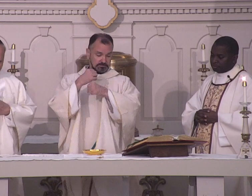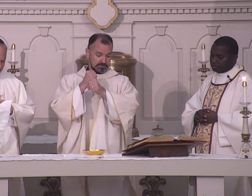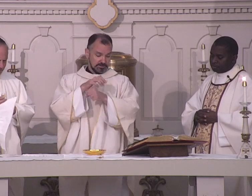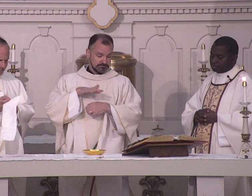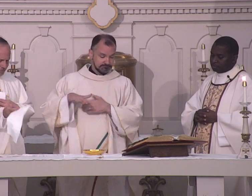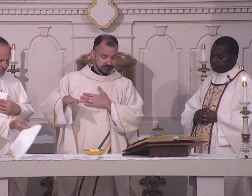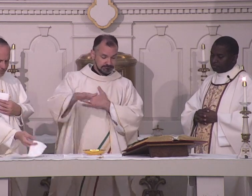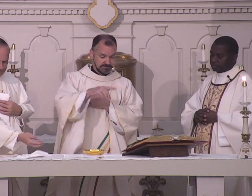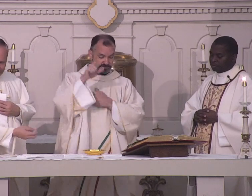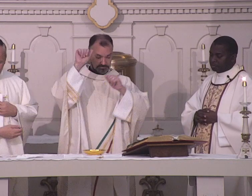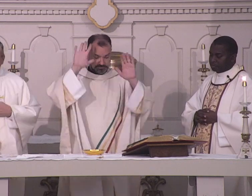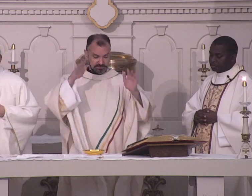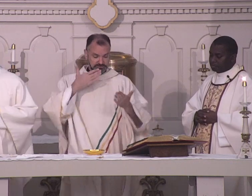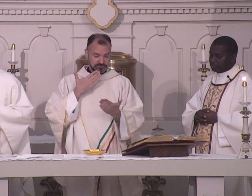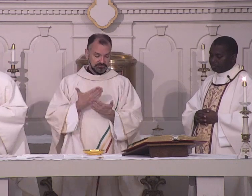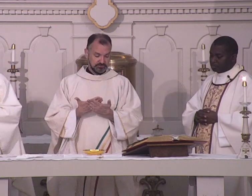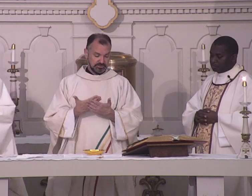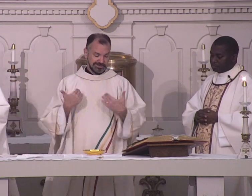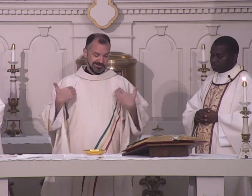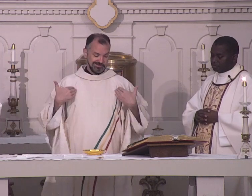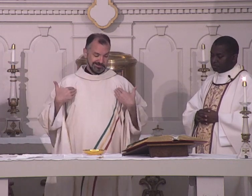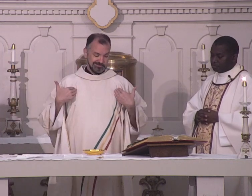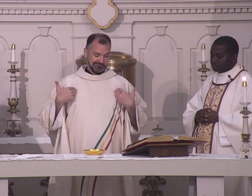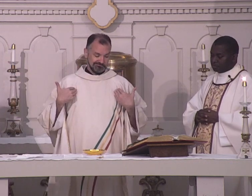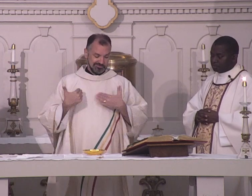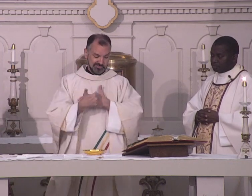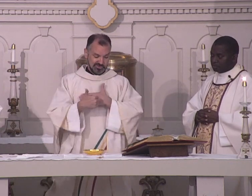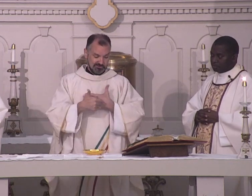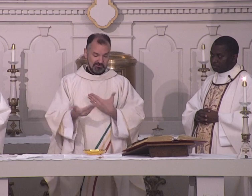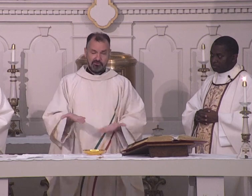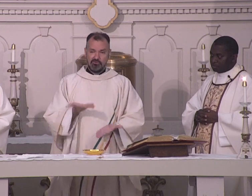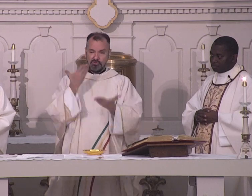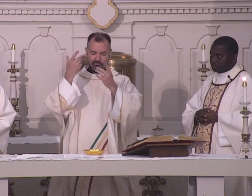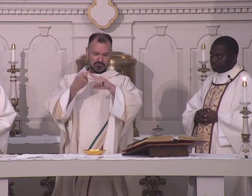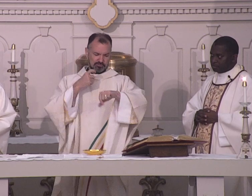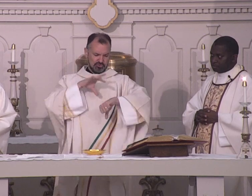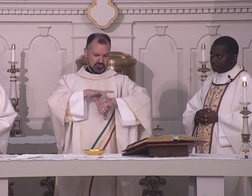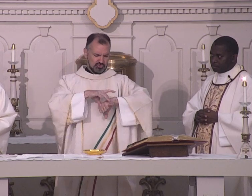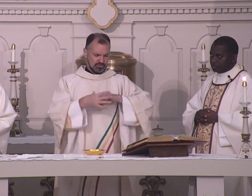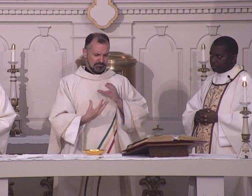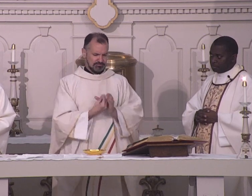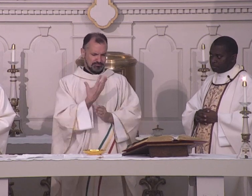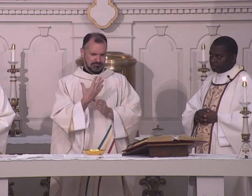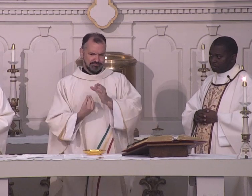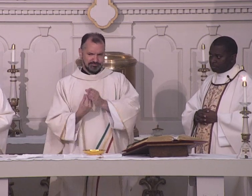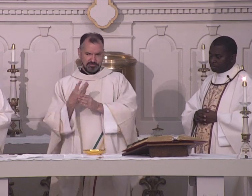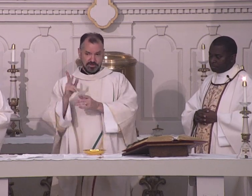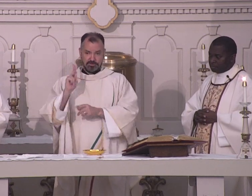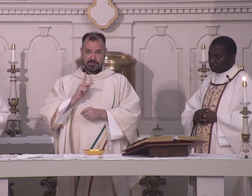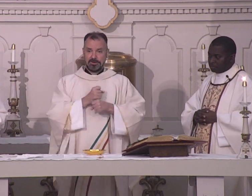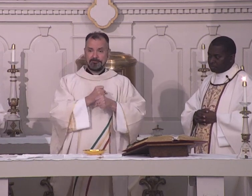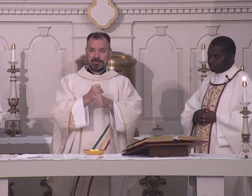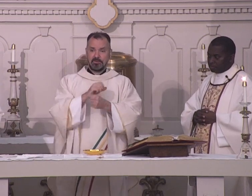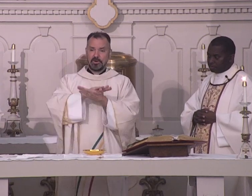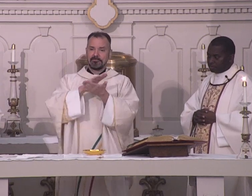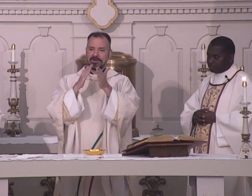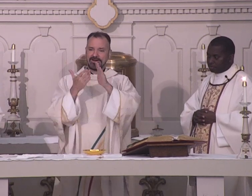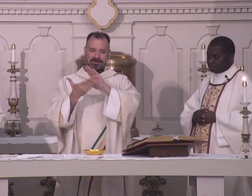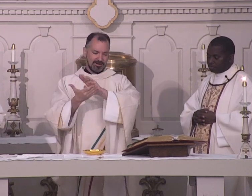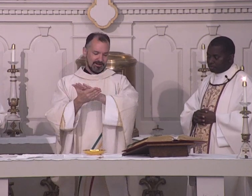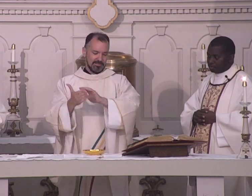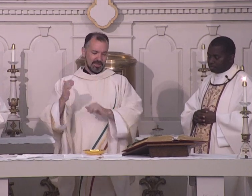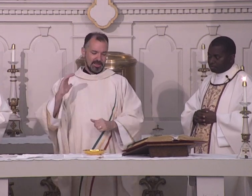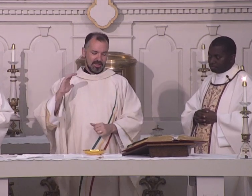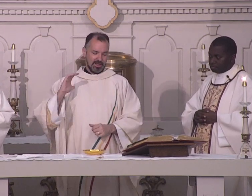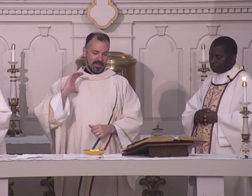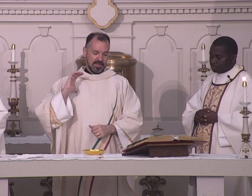Blessed are you, Lord God of all creation, for through your goodness we have received the bread we offer you, fruit of the earth and